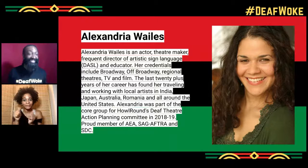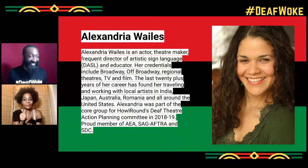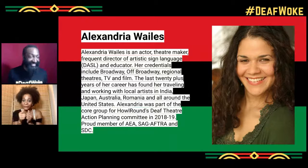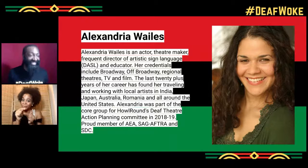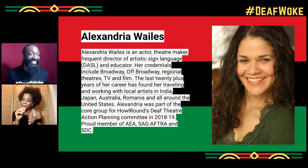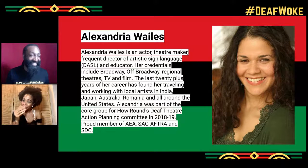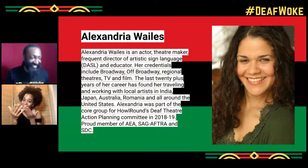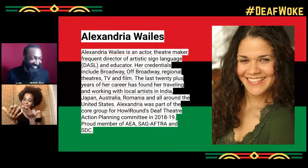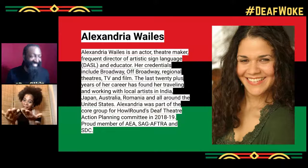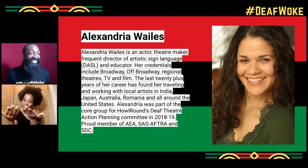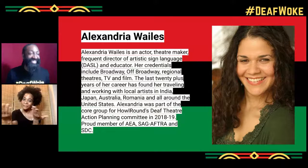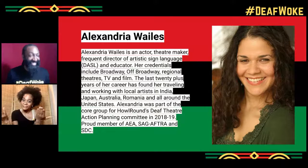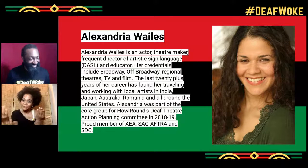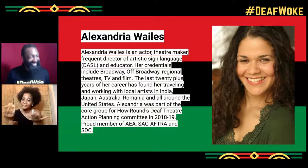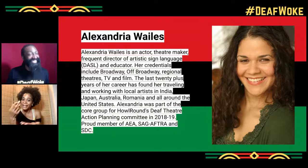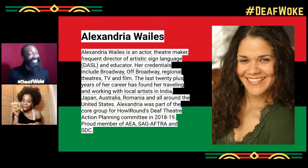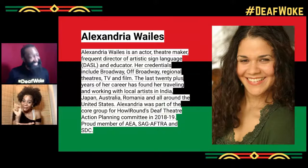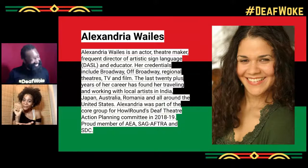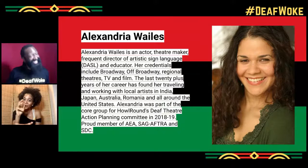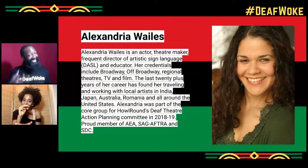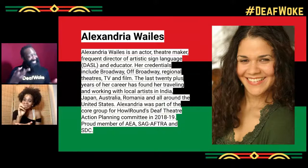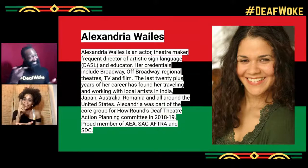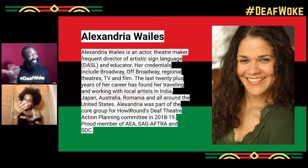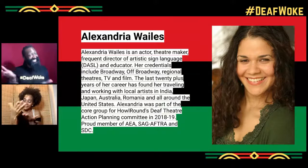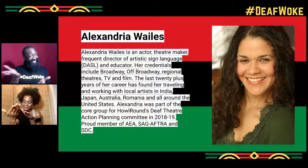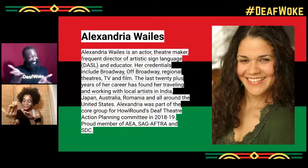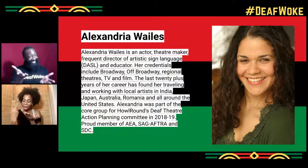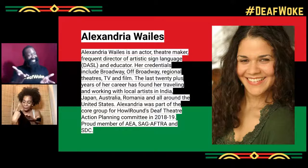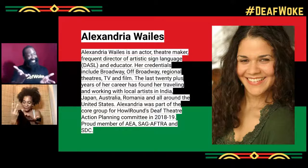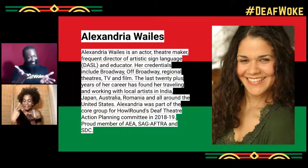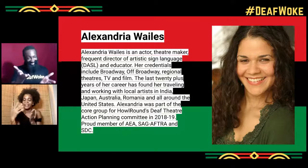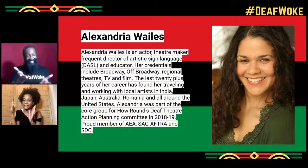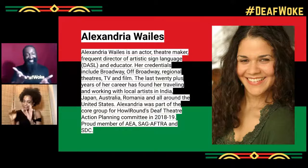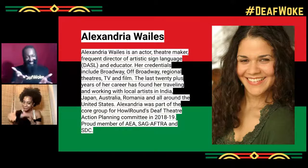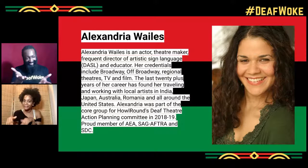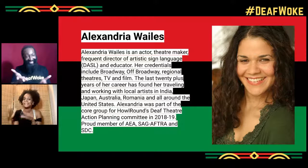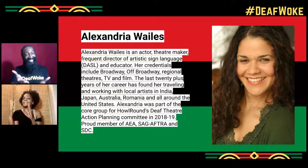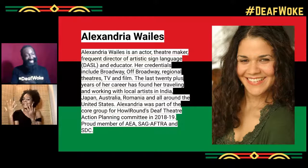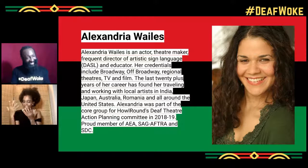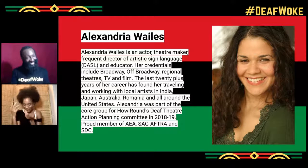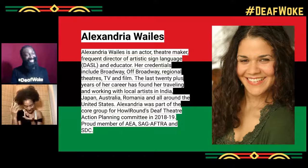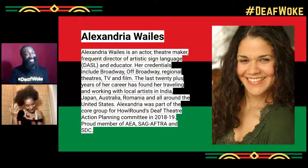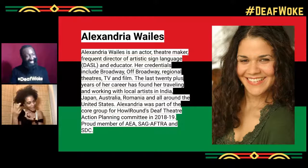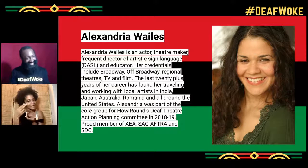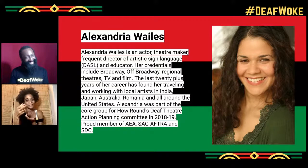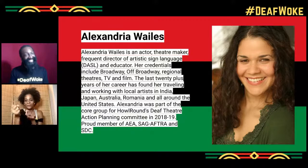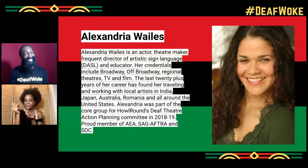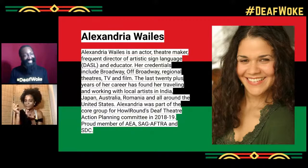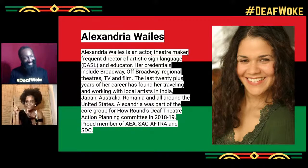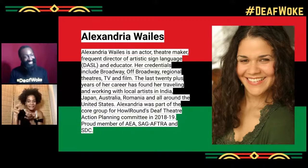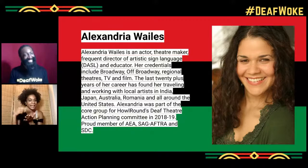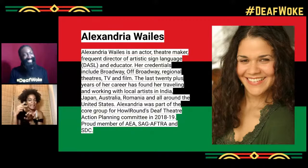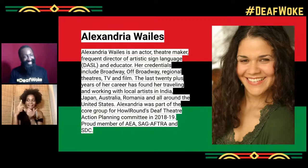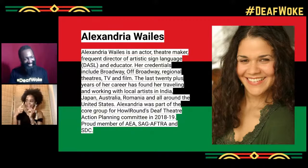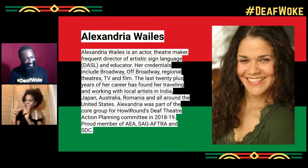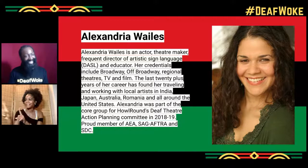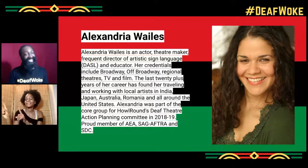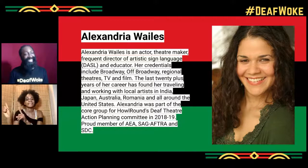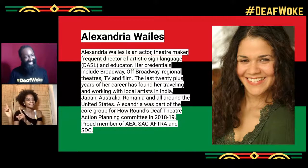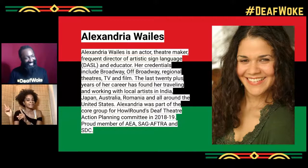Yeah, she's an actress. Yeah, I danced with her in high school. We grew up together.